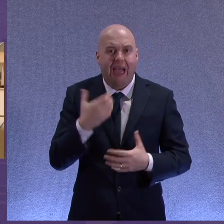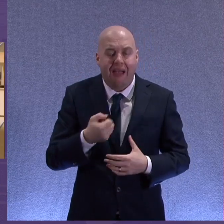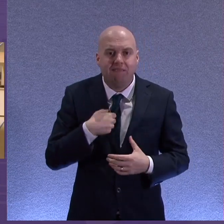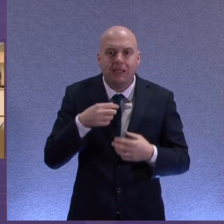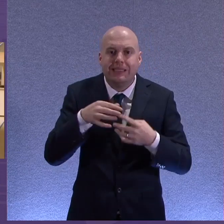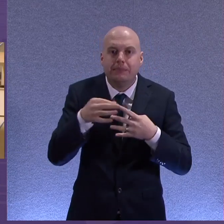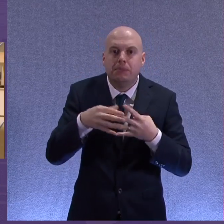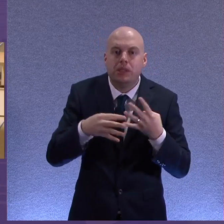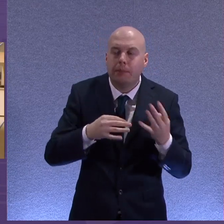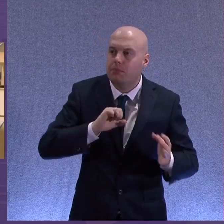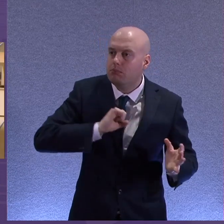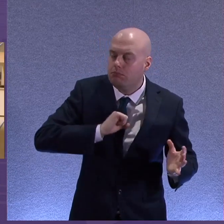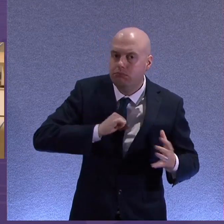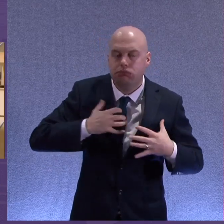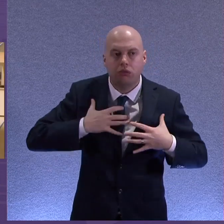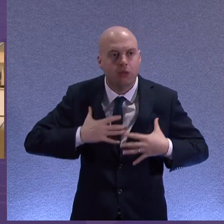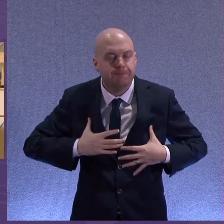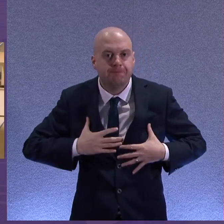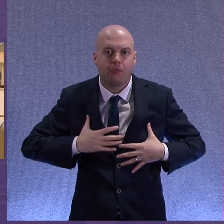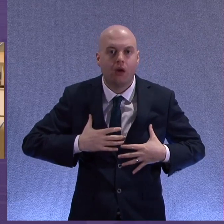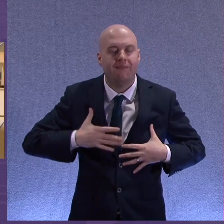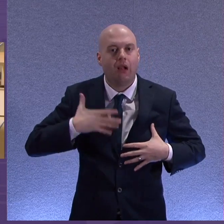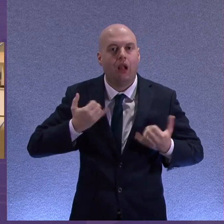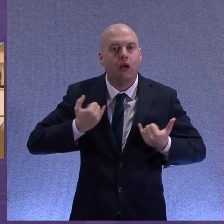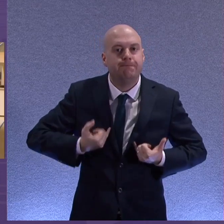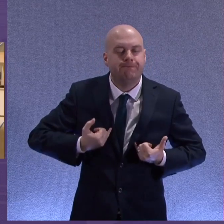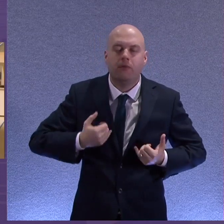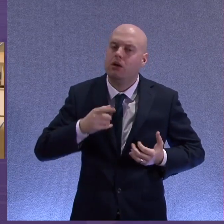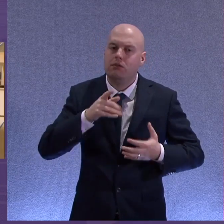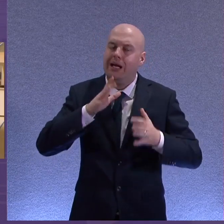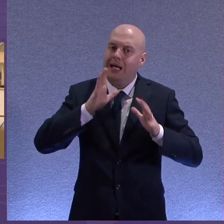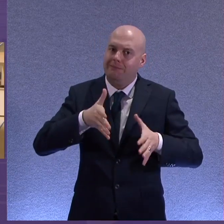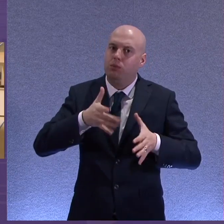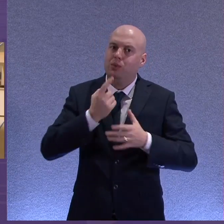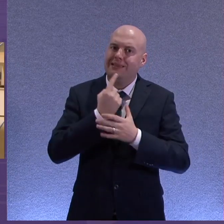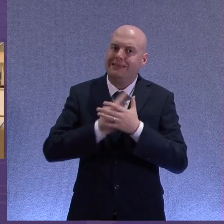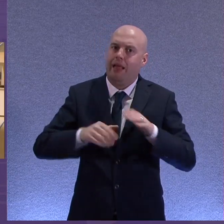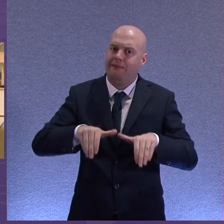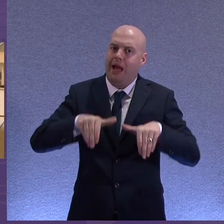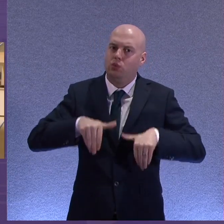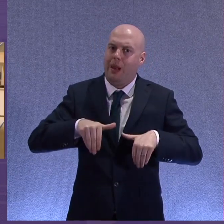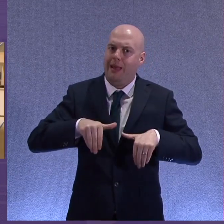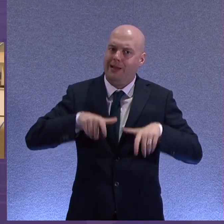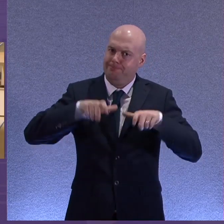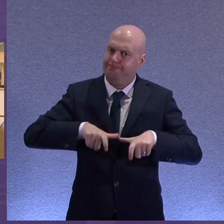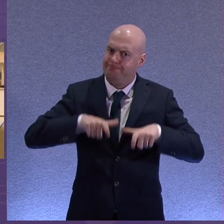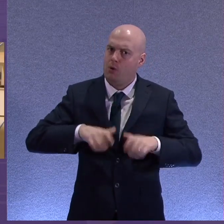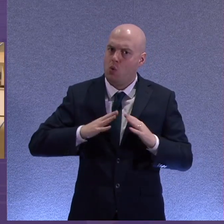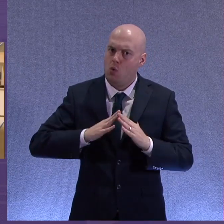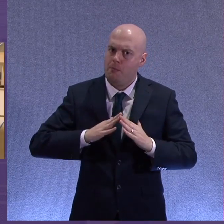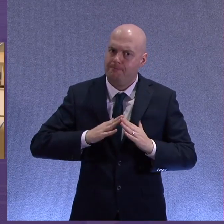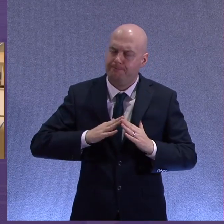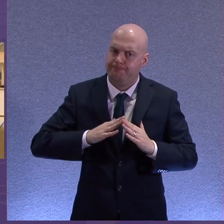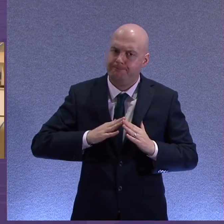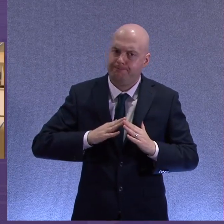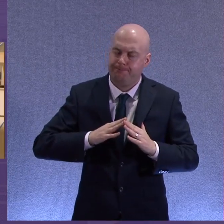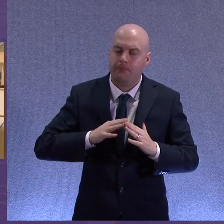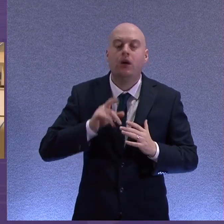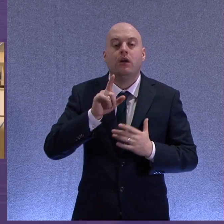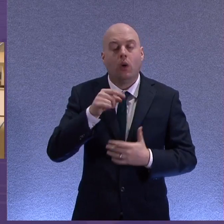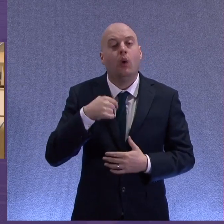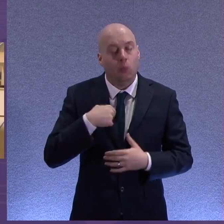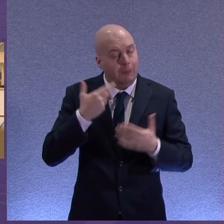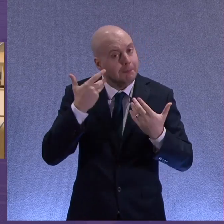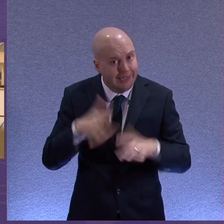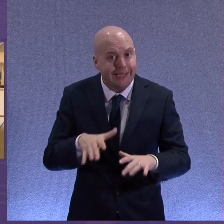an isolation approach. So I just want to make that point clearly. We have been in dialogue with the supermarkets. Fergus